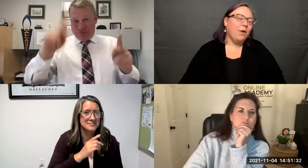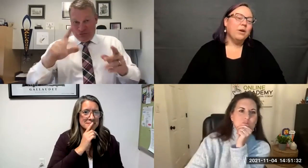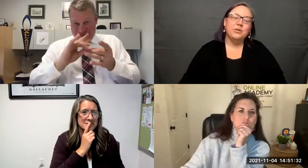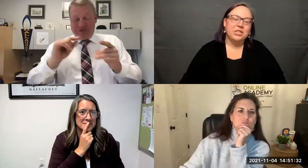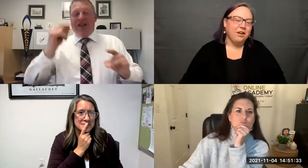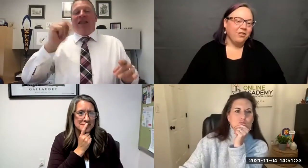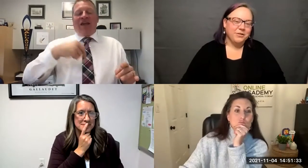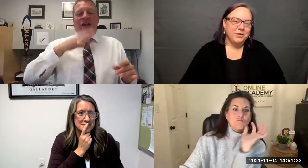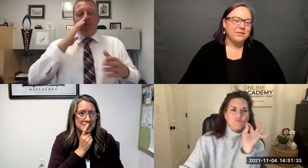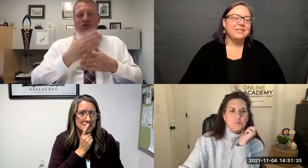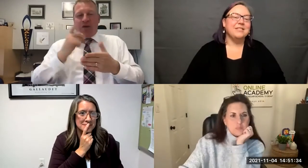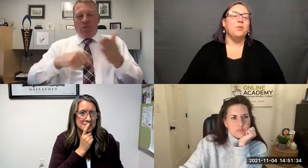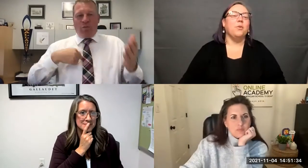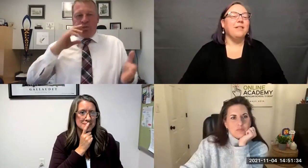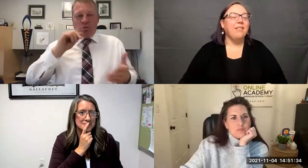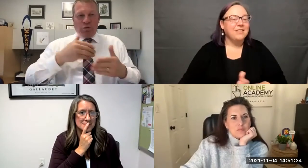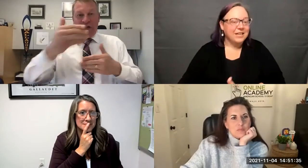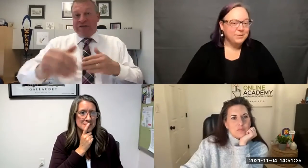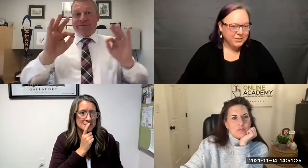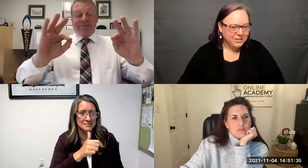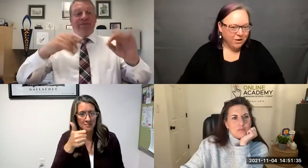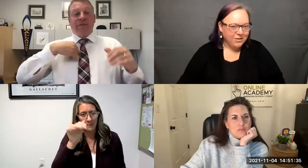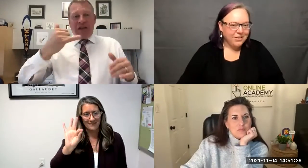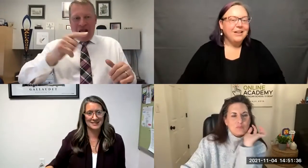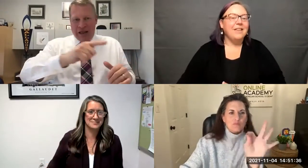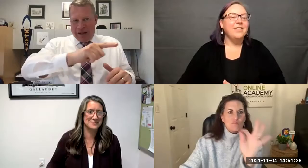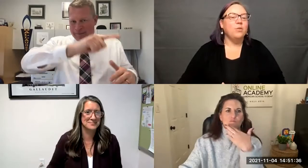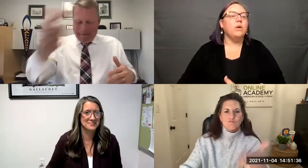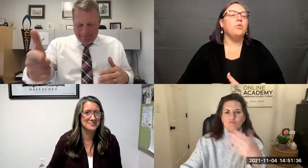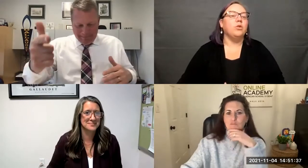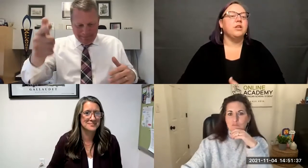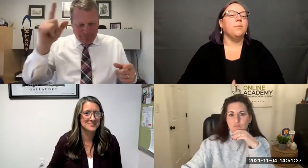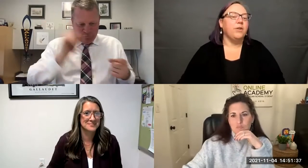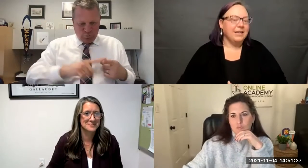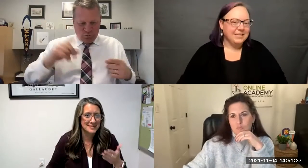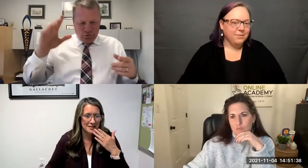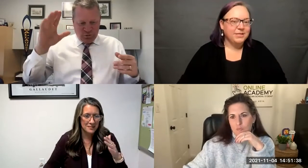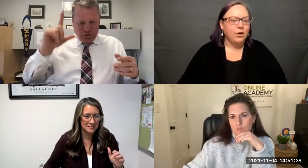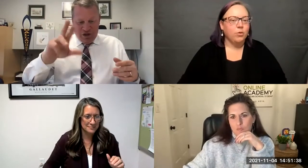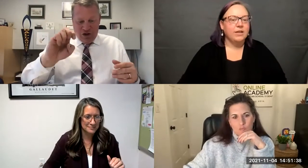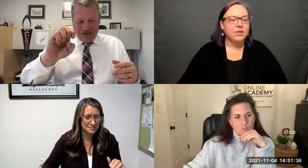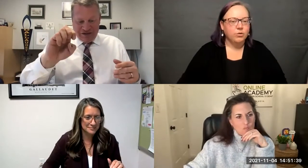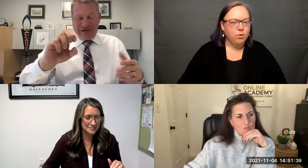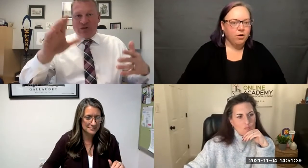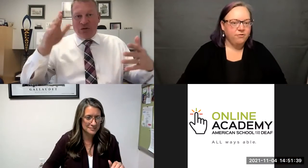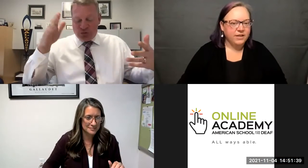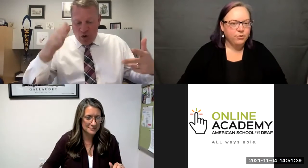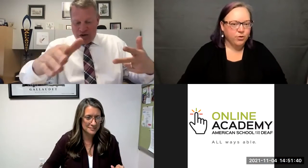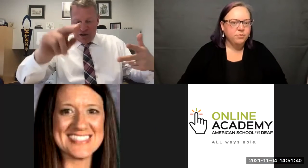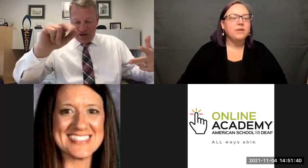will share all those notes. So I'm going to let the next person talk, and then we will talk about next steps. So let's go to our fifth group, the